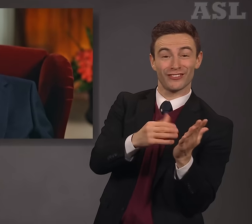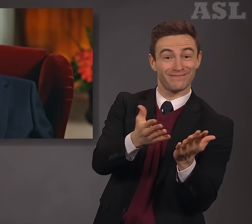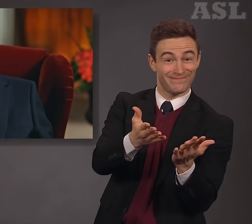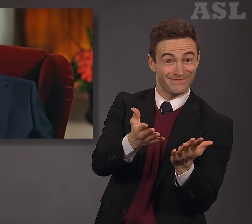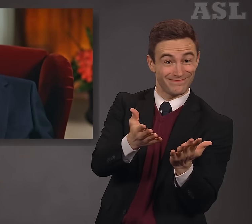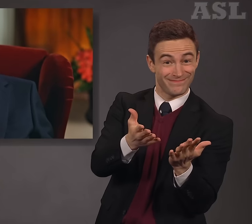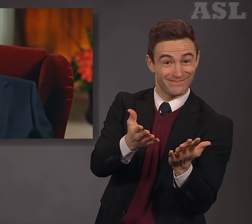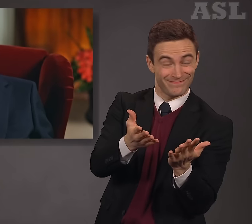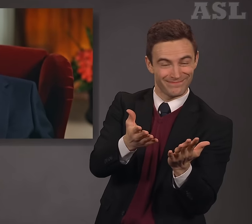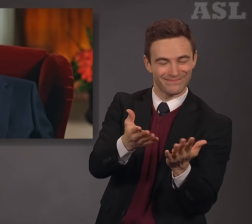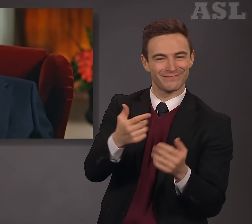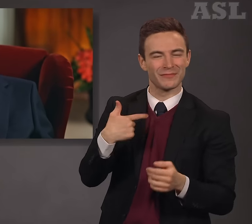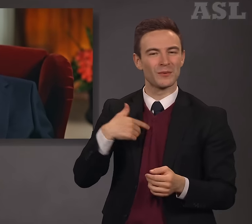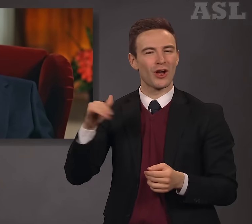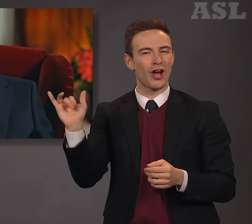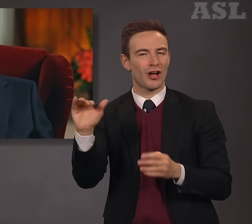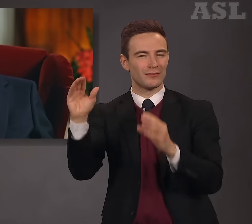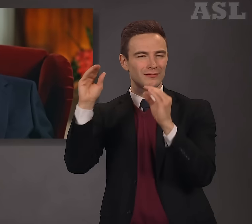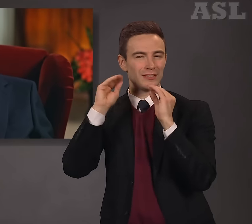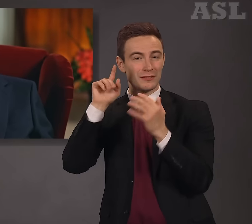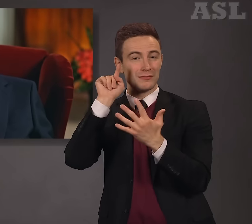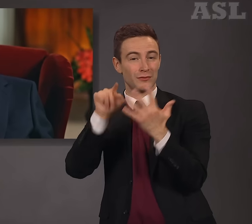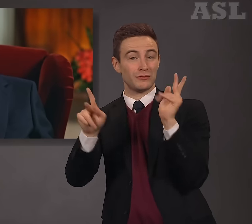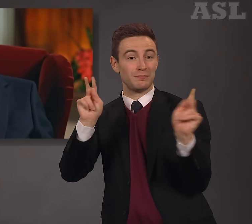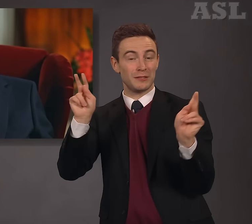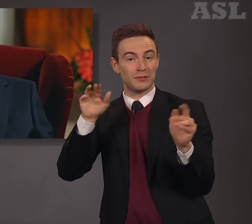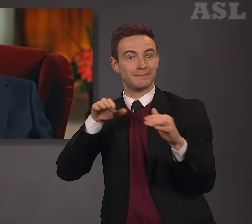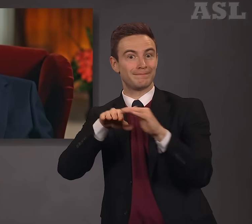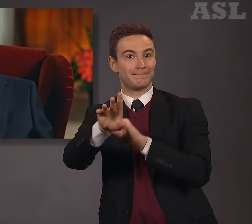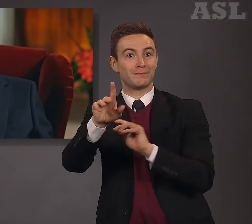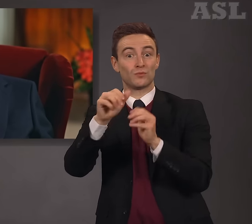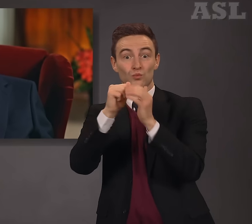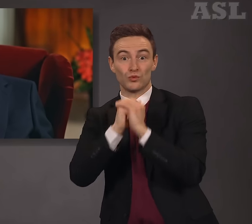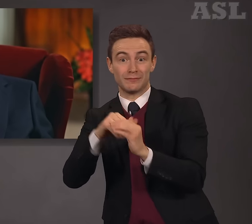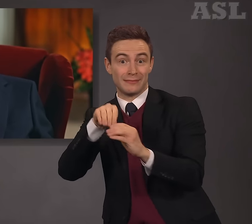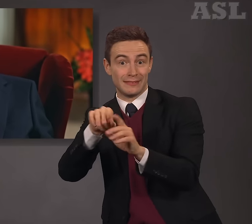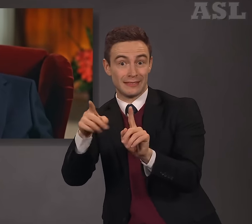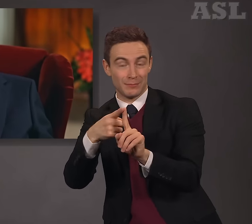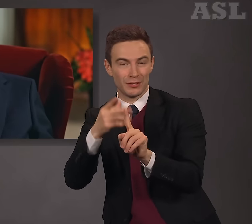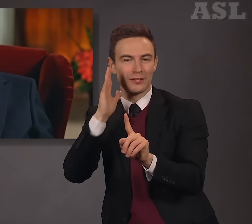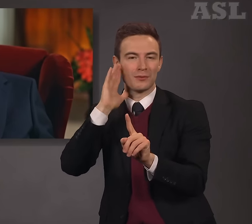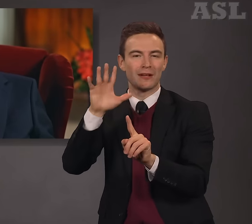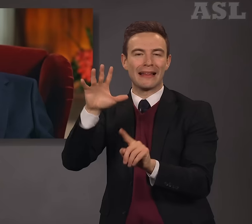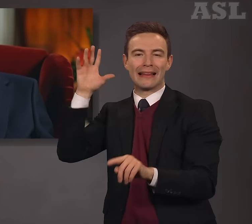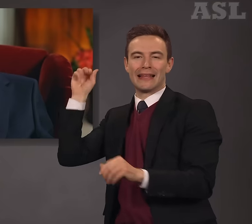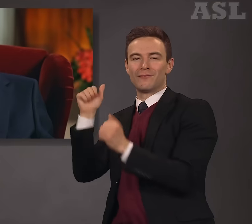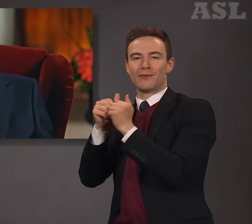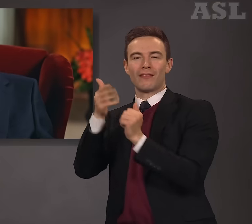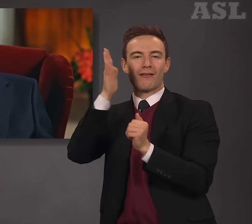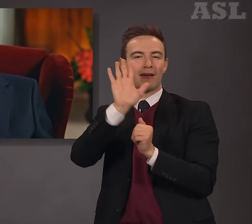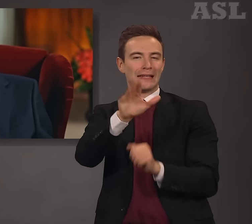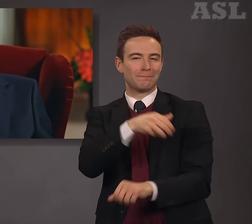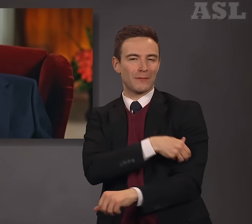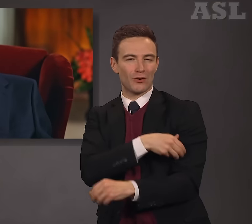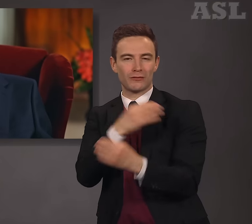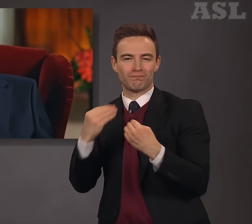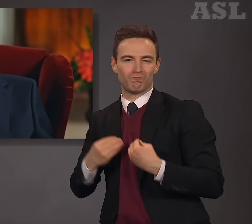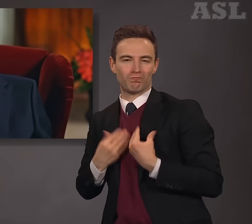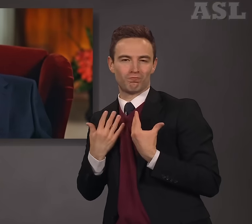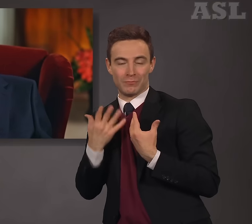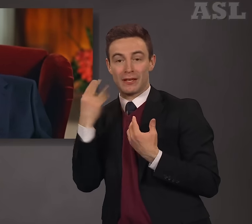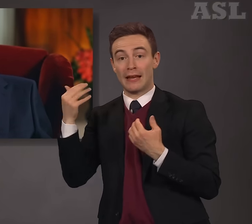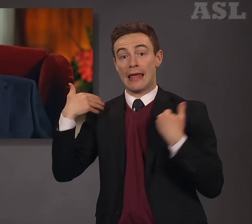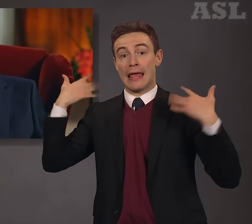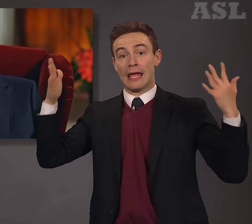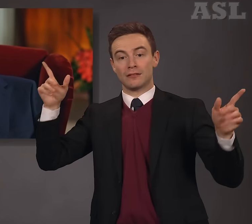all who worship in the temple will have the power of God and with angels having charge over